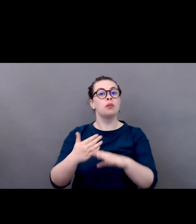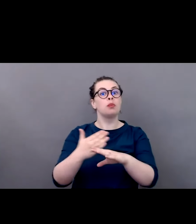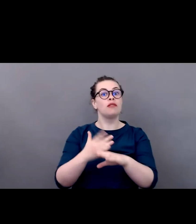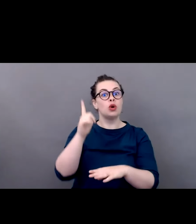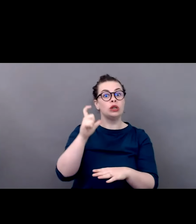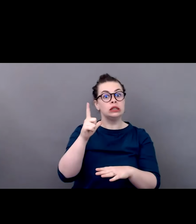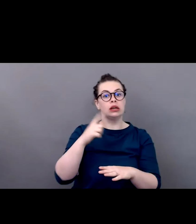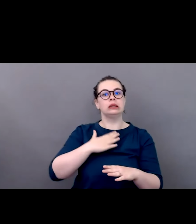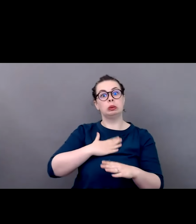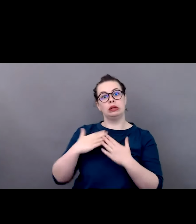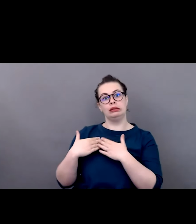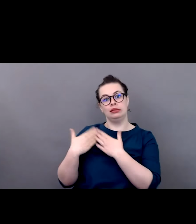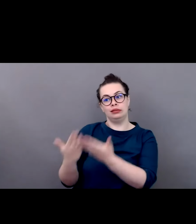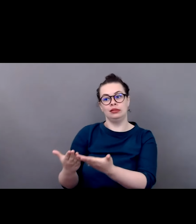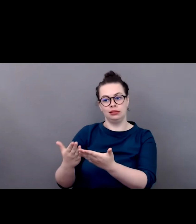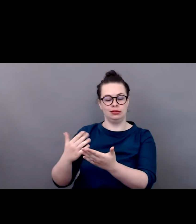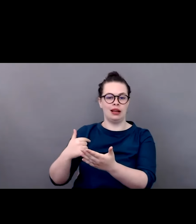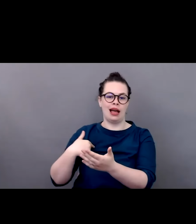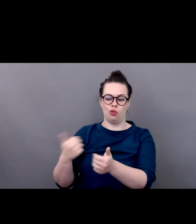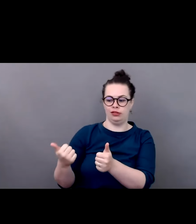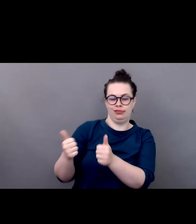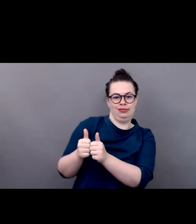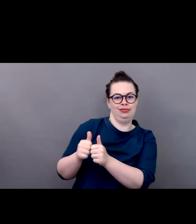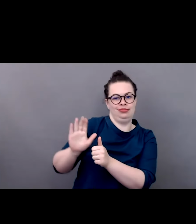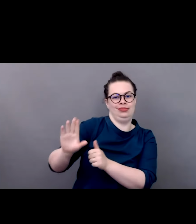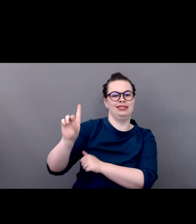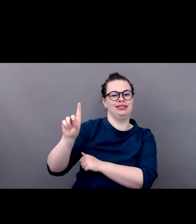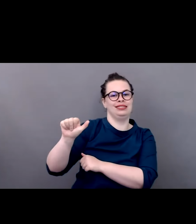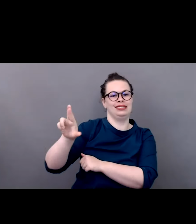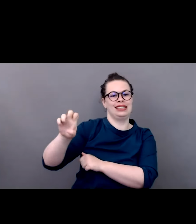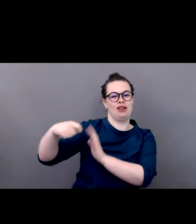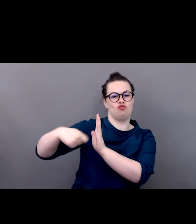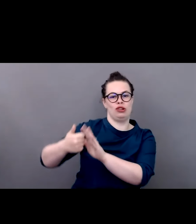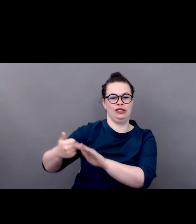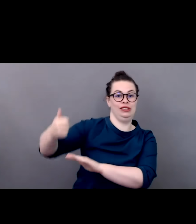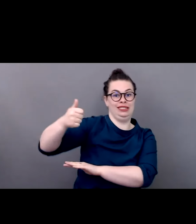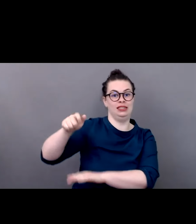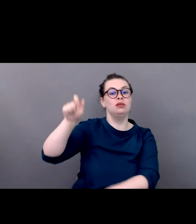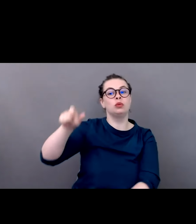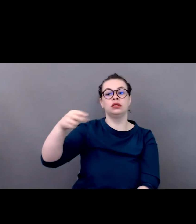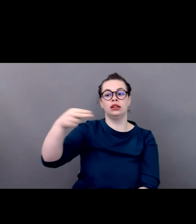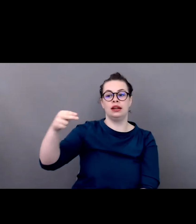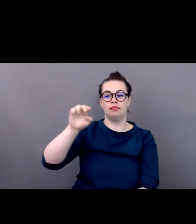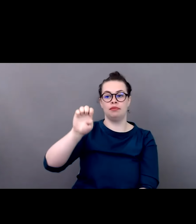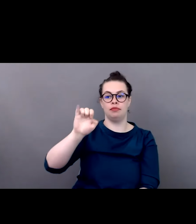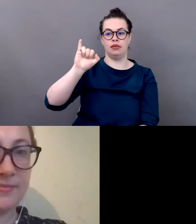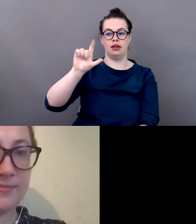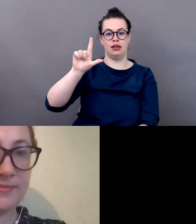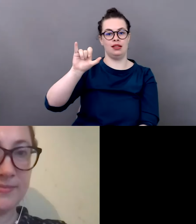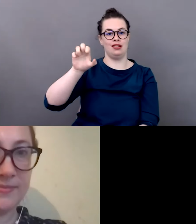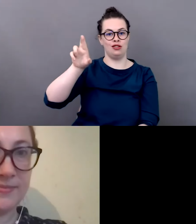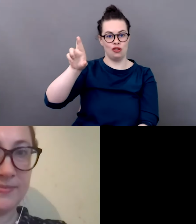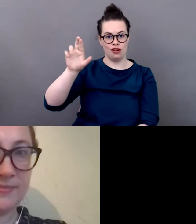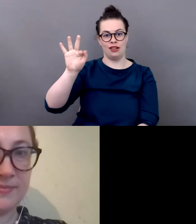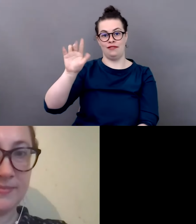scientific coordinator of the DARE project, Professor Eleanor Flynn from the Center for Disability Law and Policy